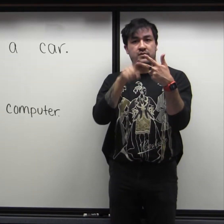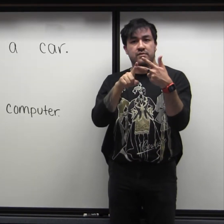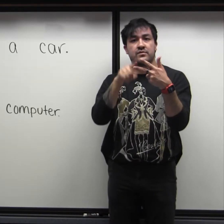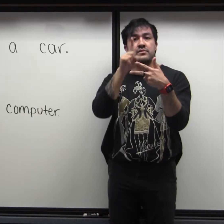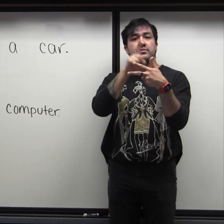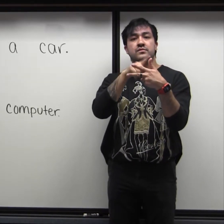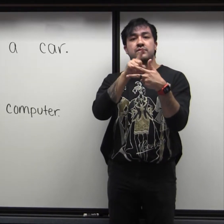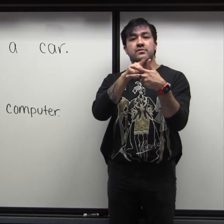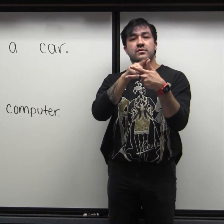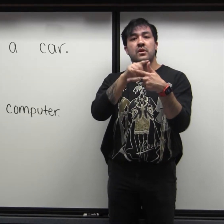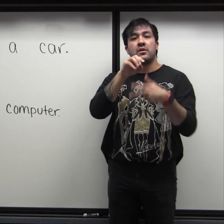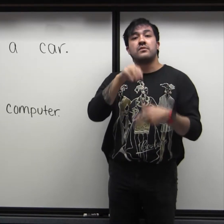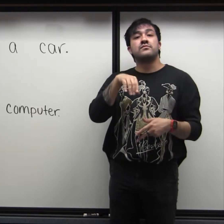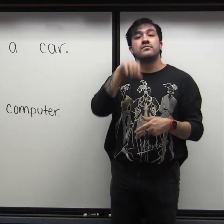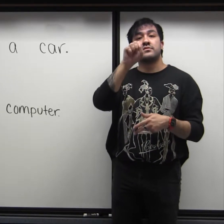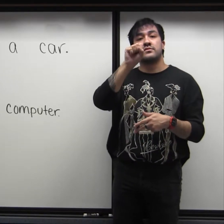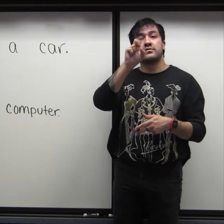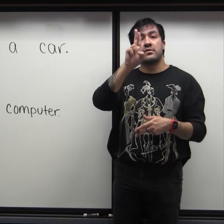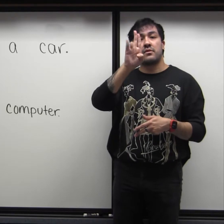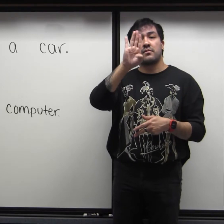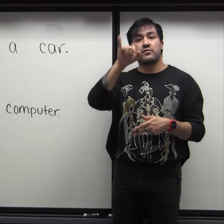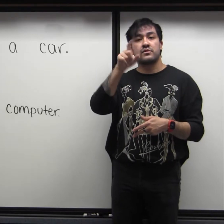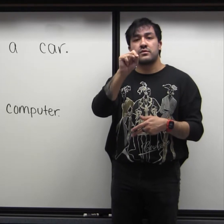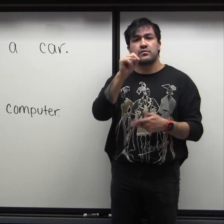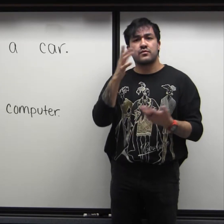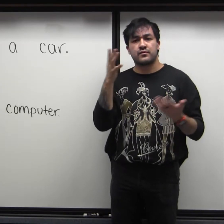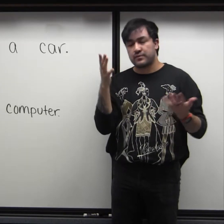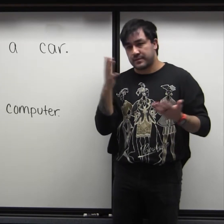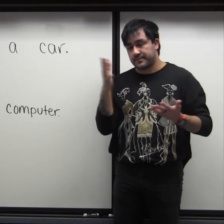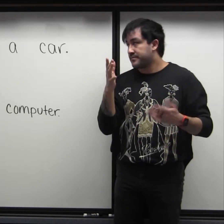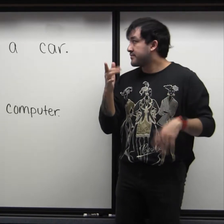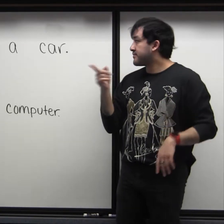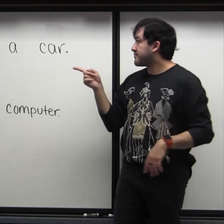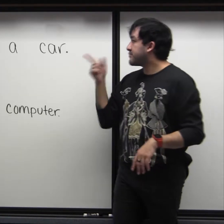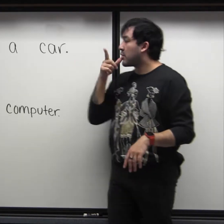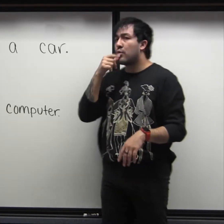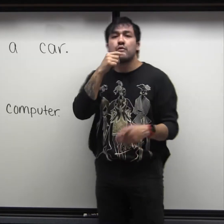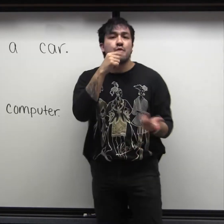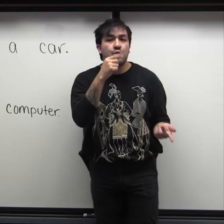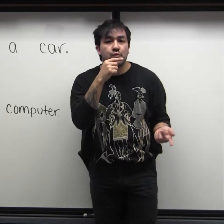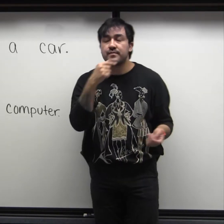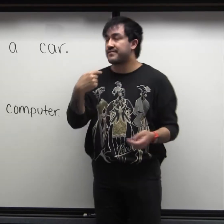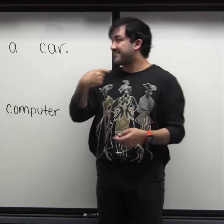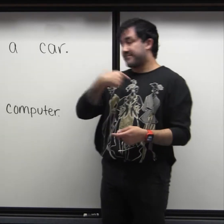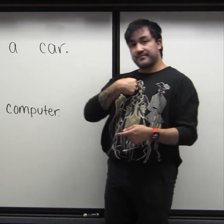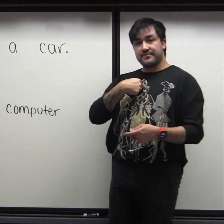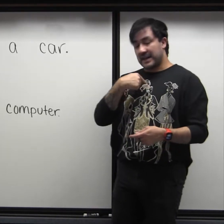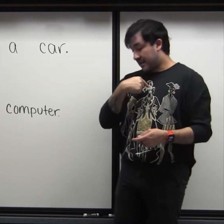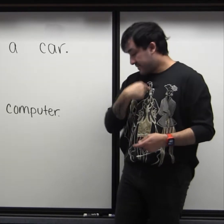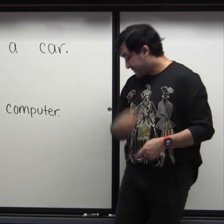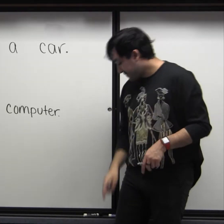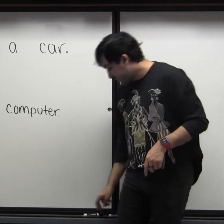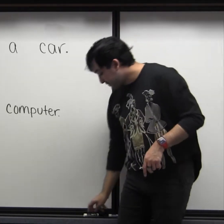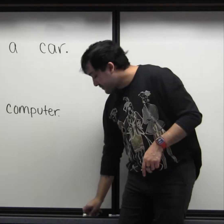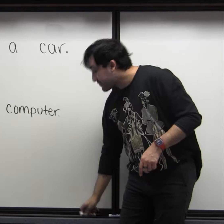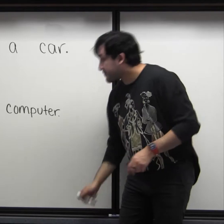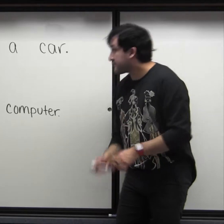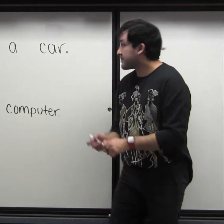identify everything in the sentence as either a subject, an object, or a verb. So who is the subject in the sentence?